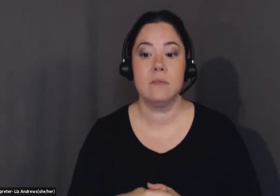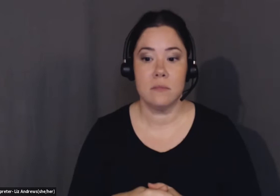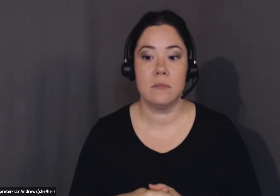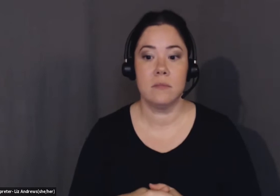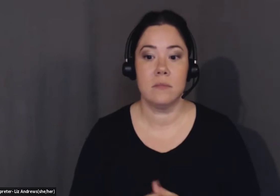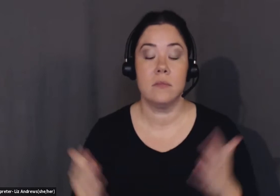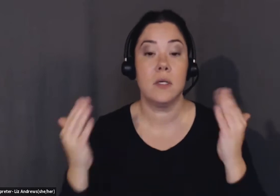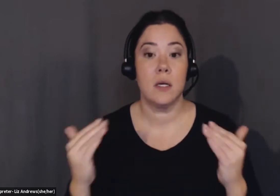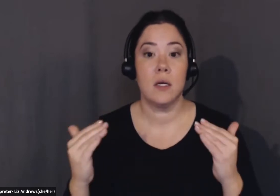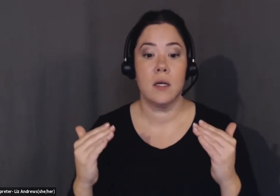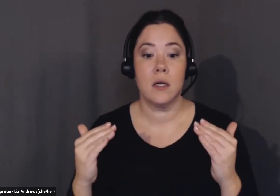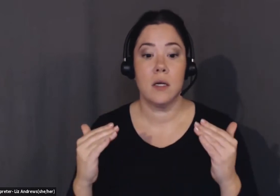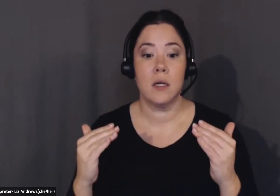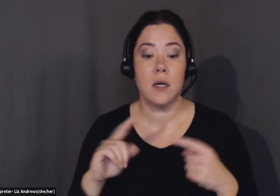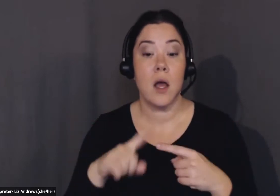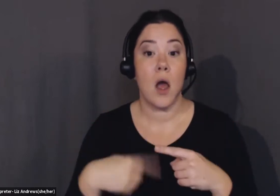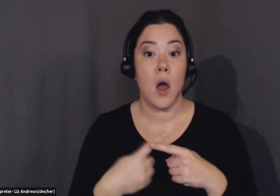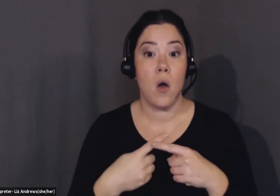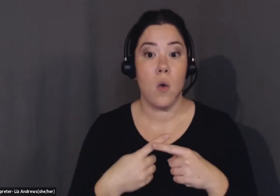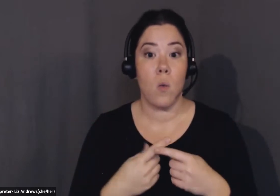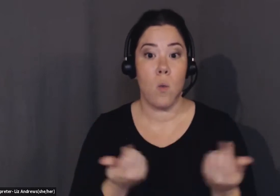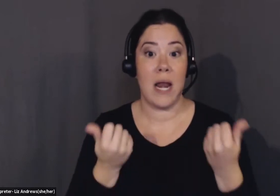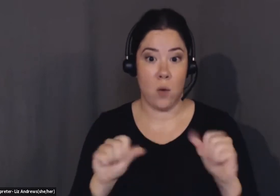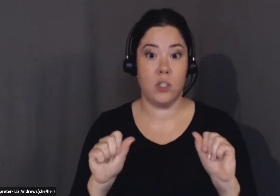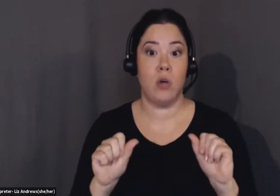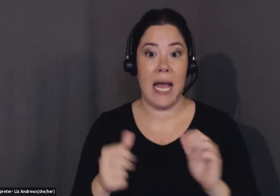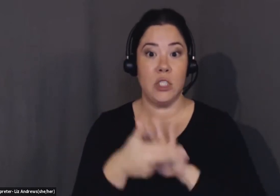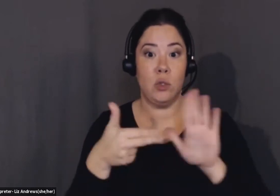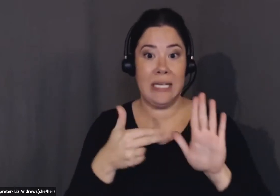When I was trying to get my identity as